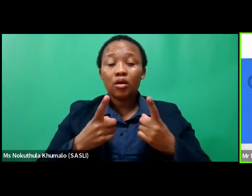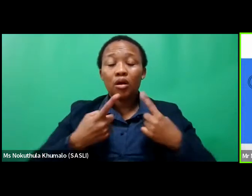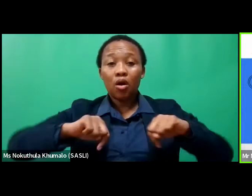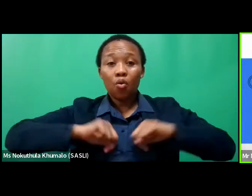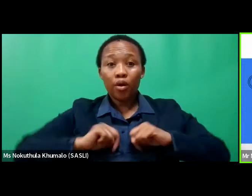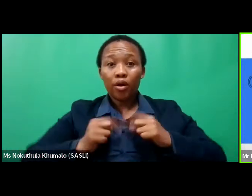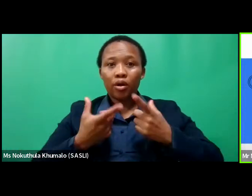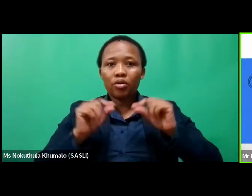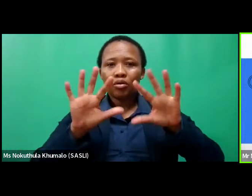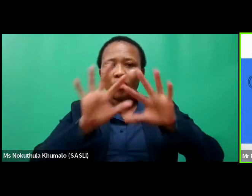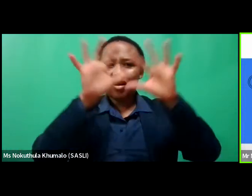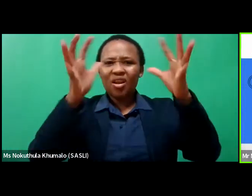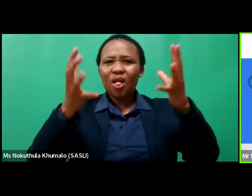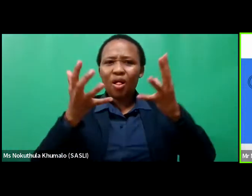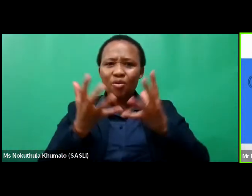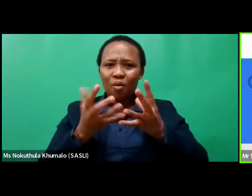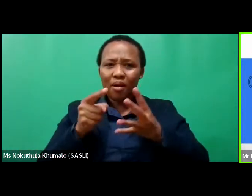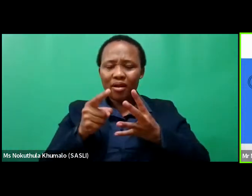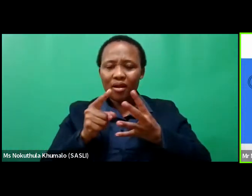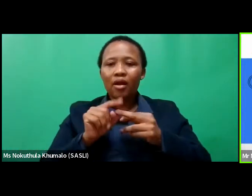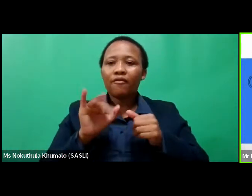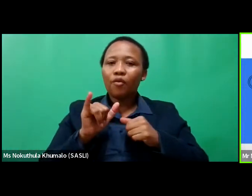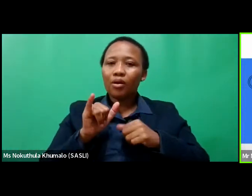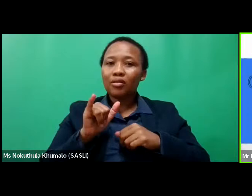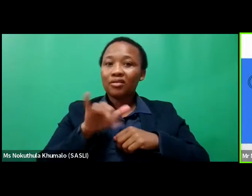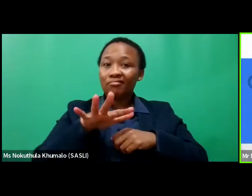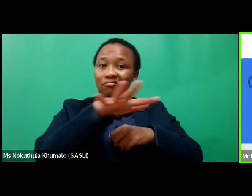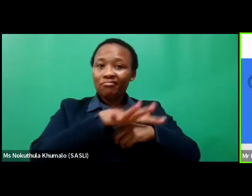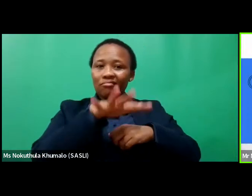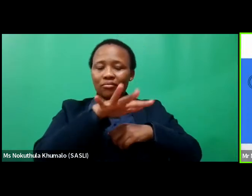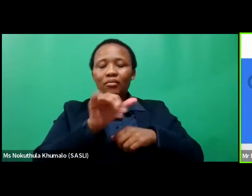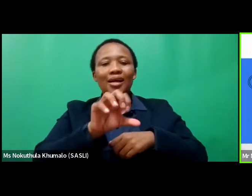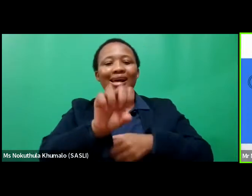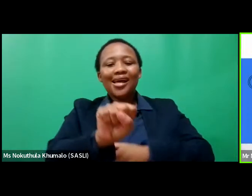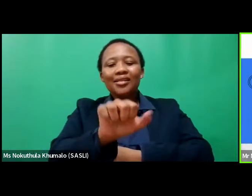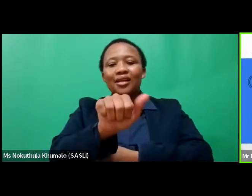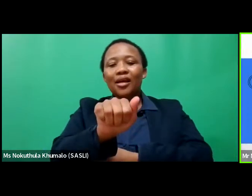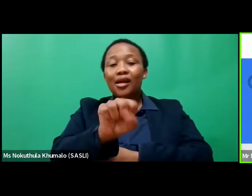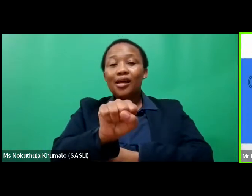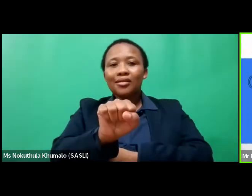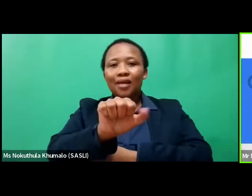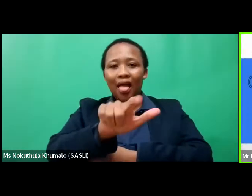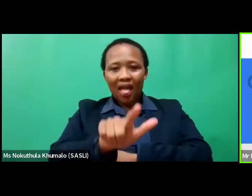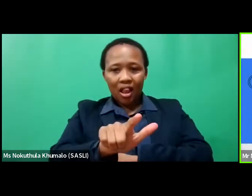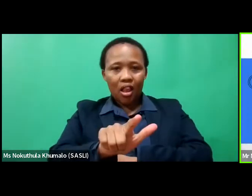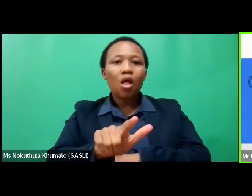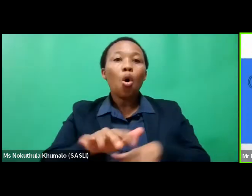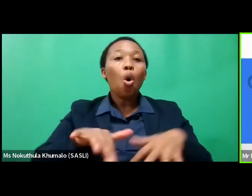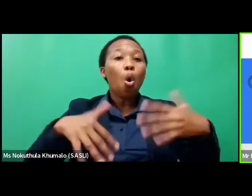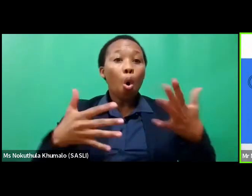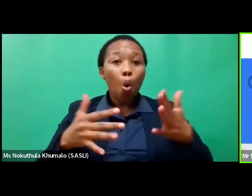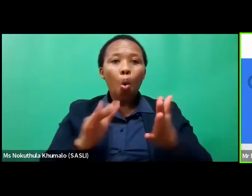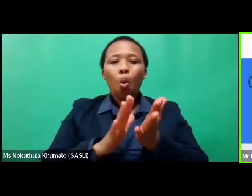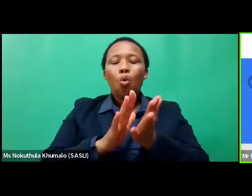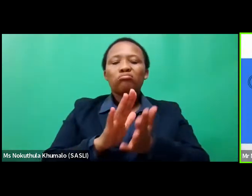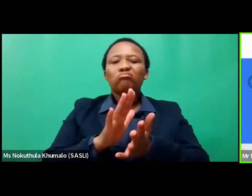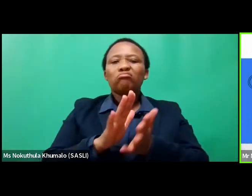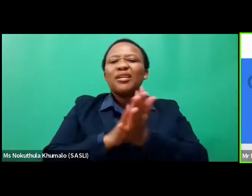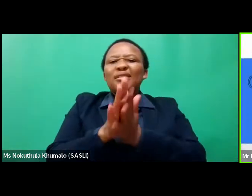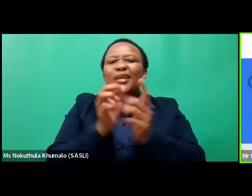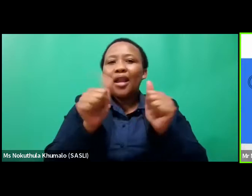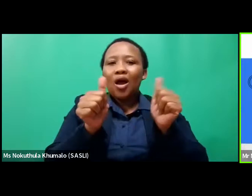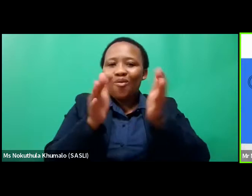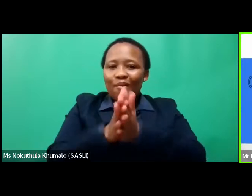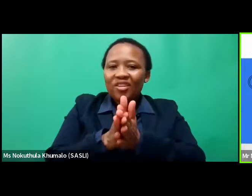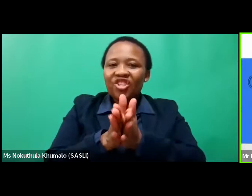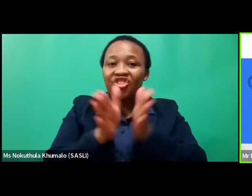in the location of South African Sign Language or sign language in general, and